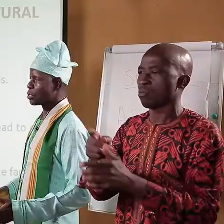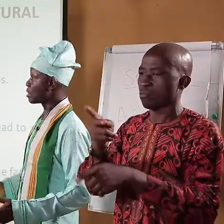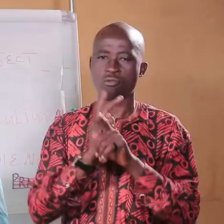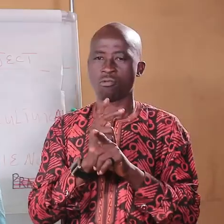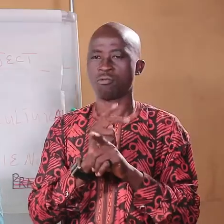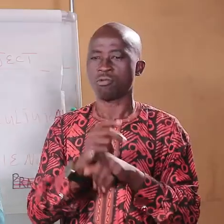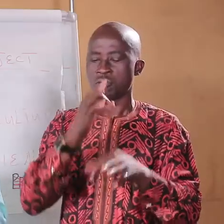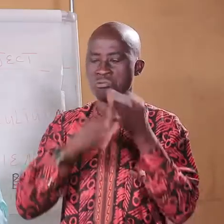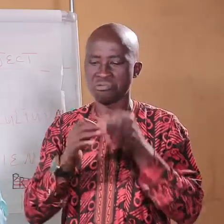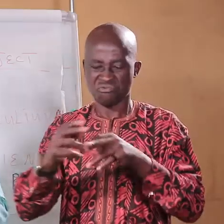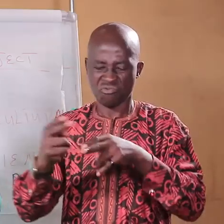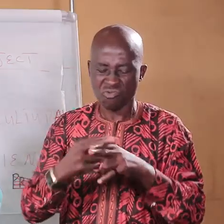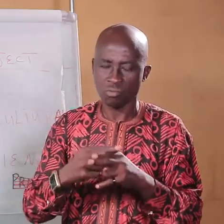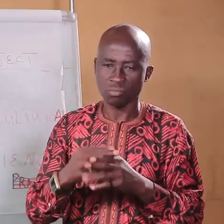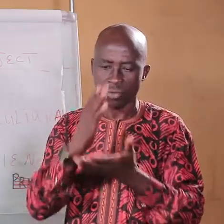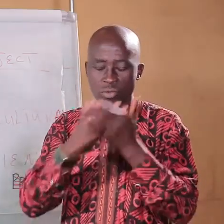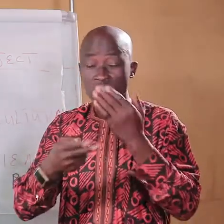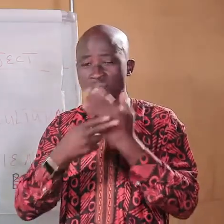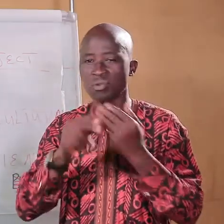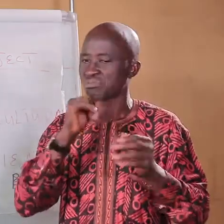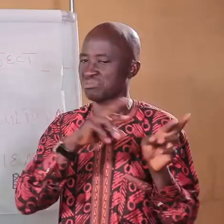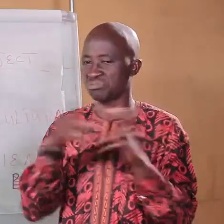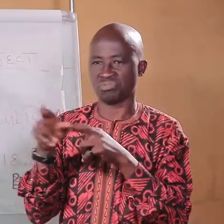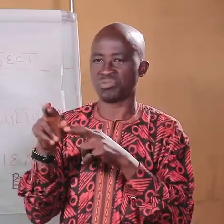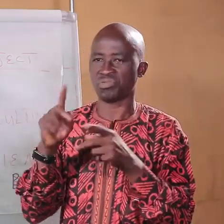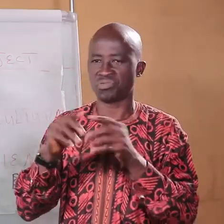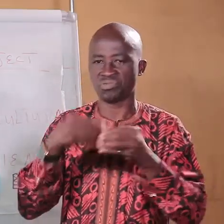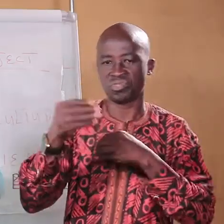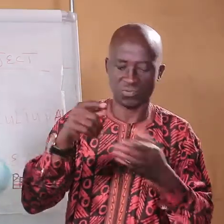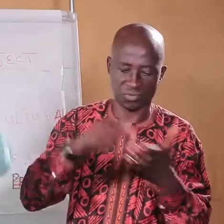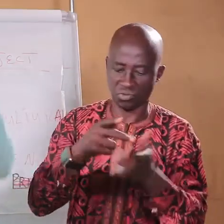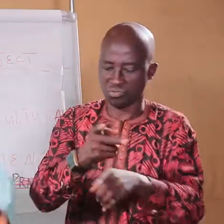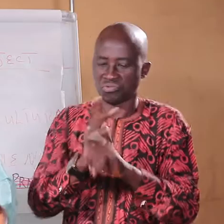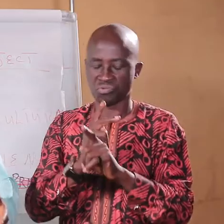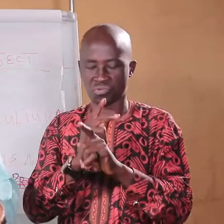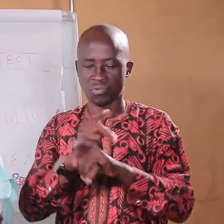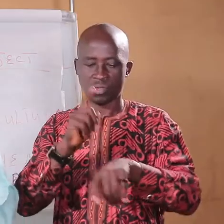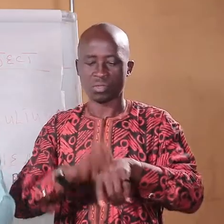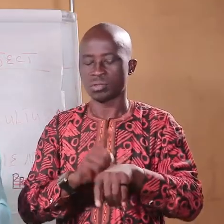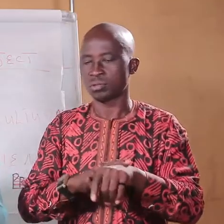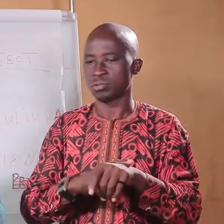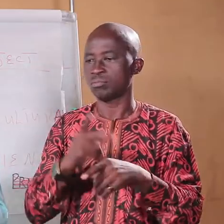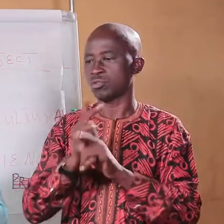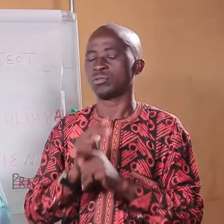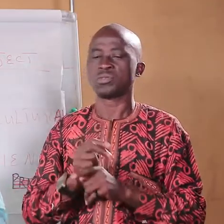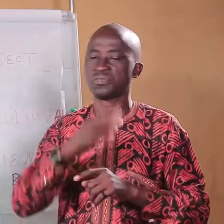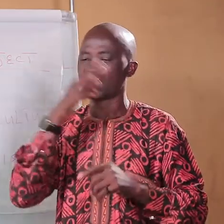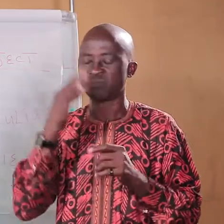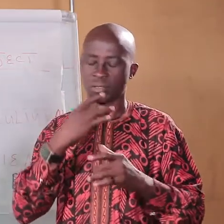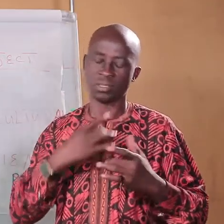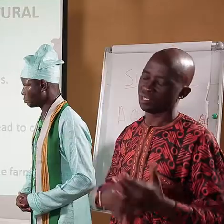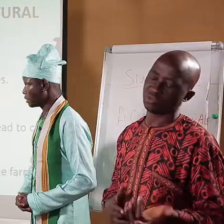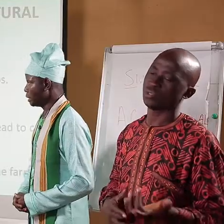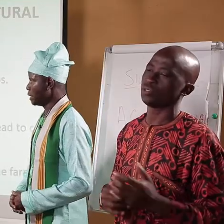loan. So some banks are not ready to give this long-term loan. So farmers are